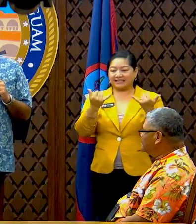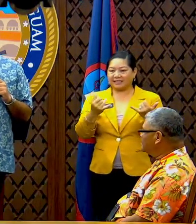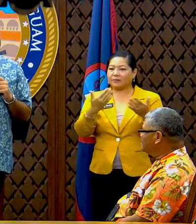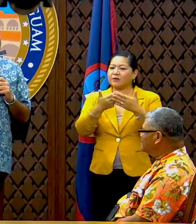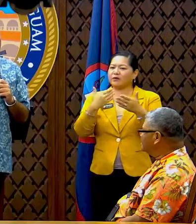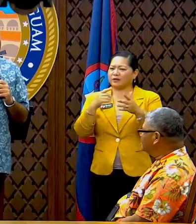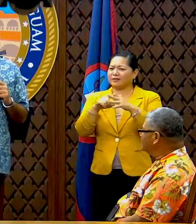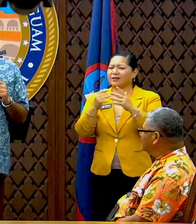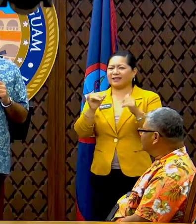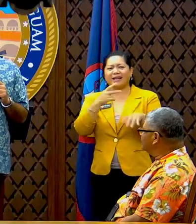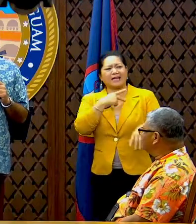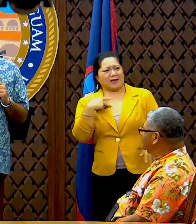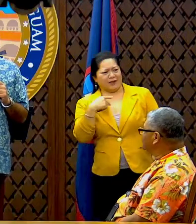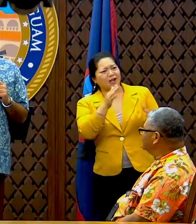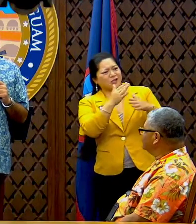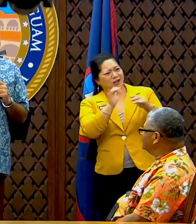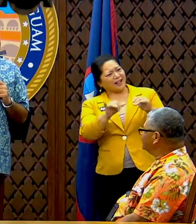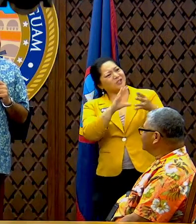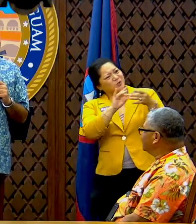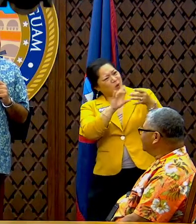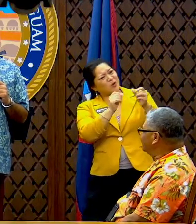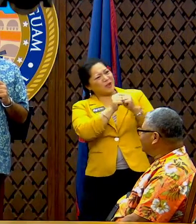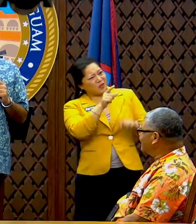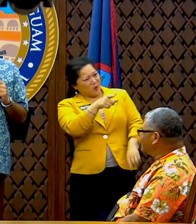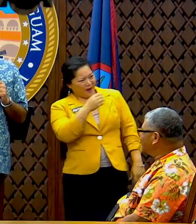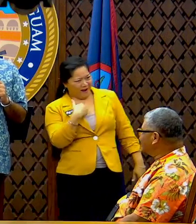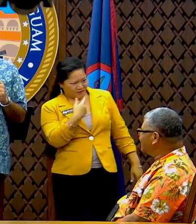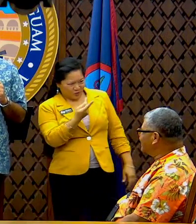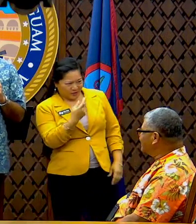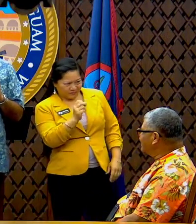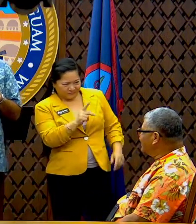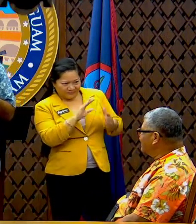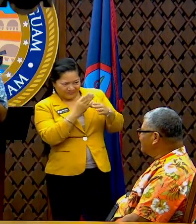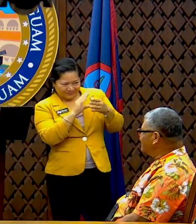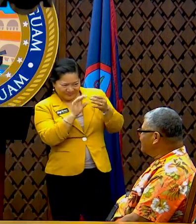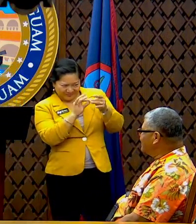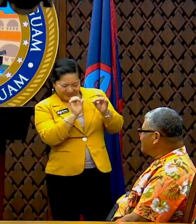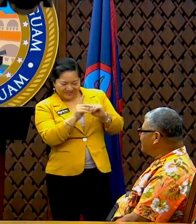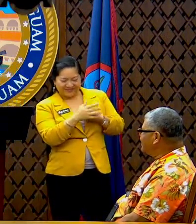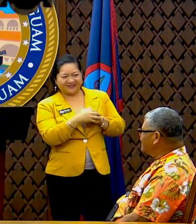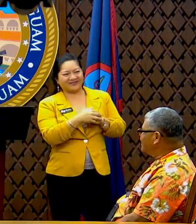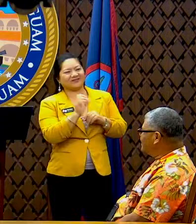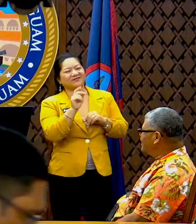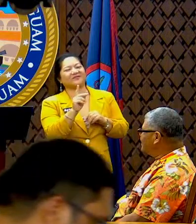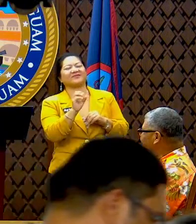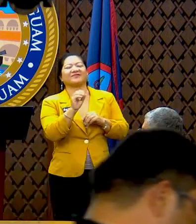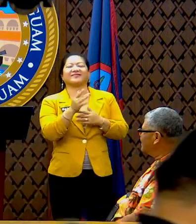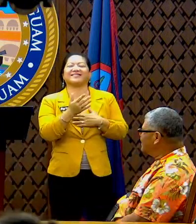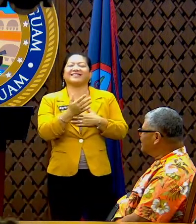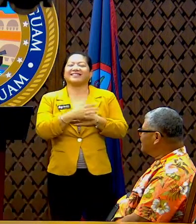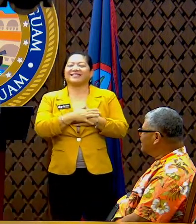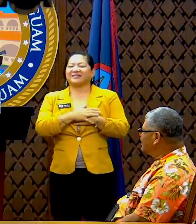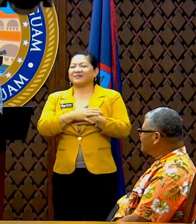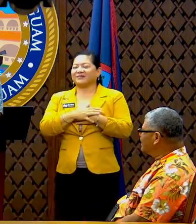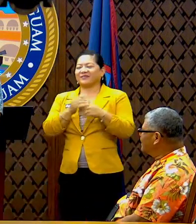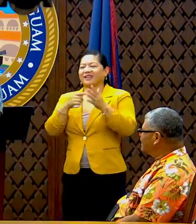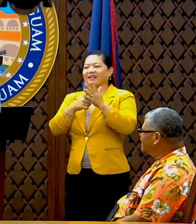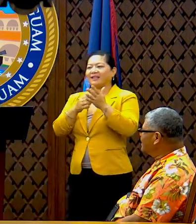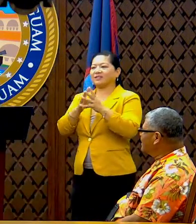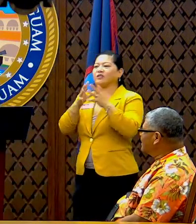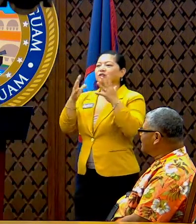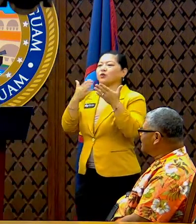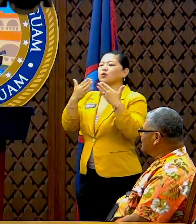Before I start, Kevin, I can share that story. We have a story to share, okay? So, this is